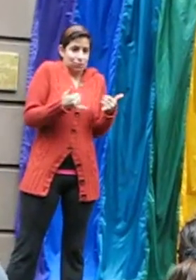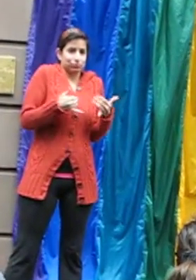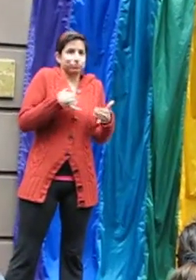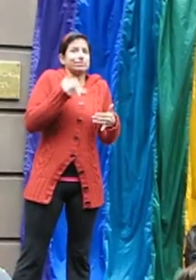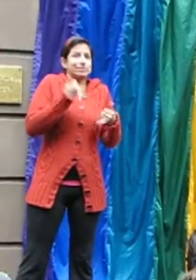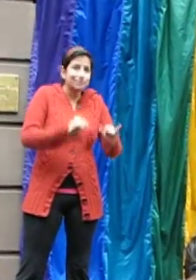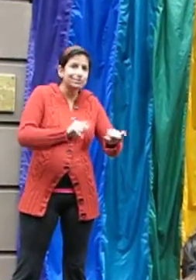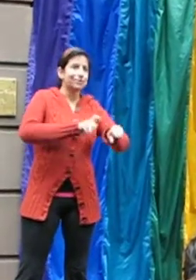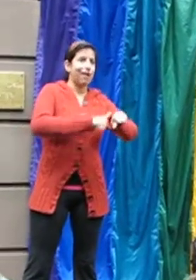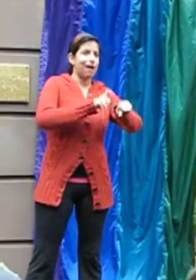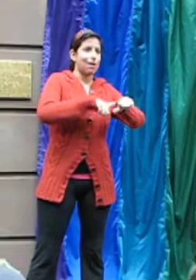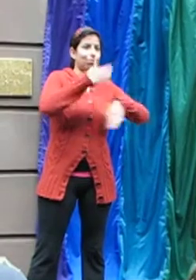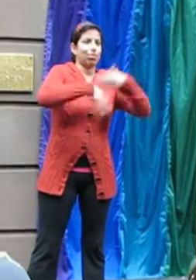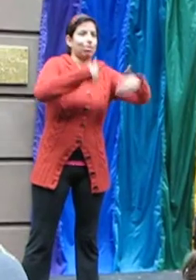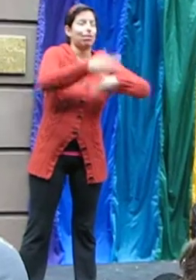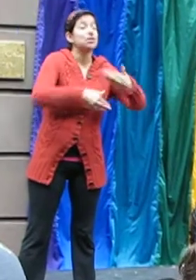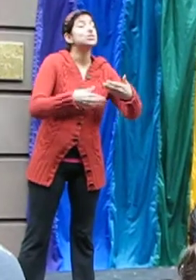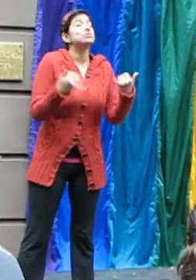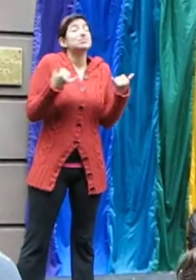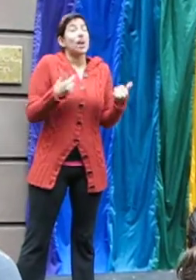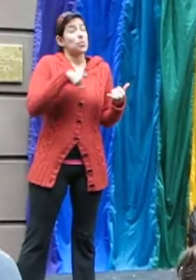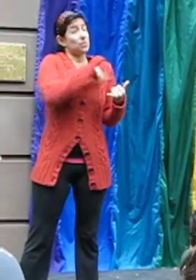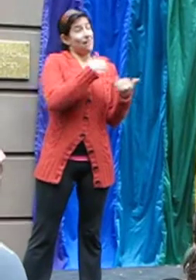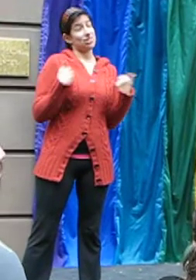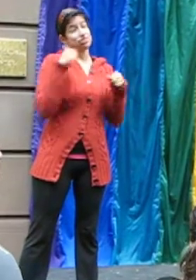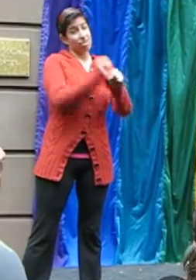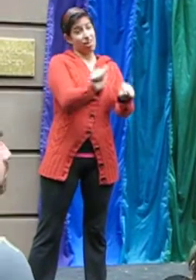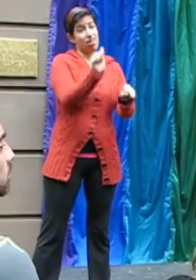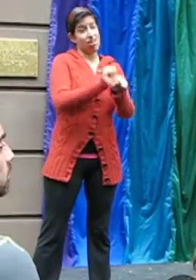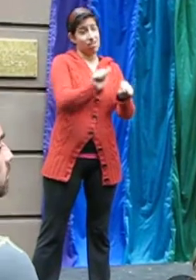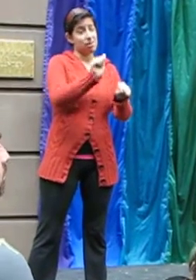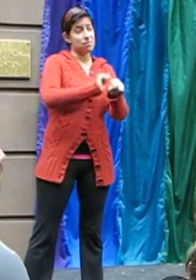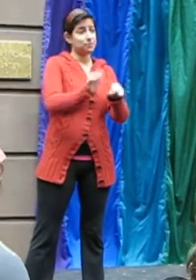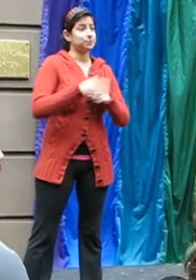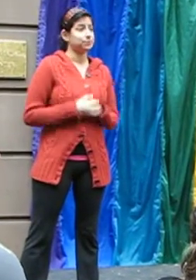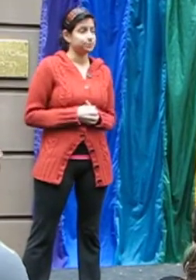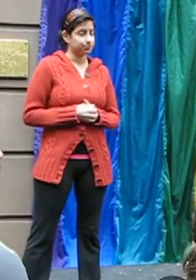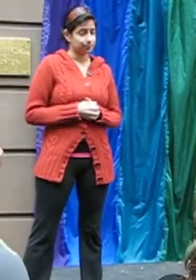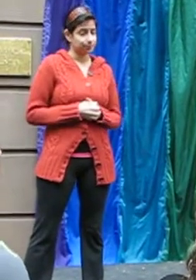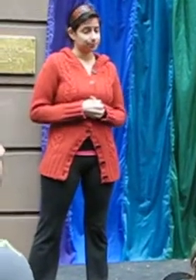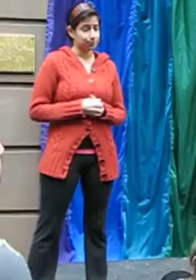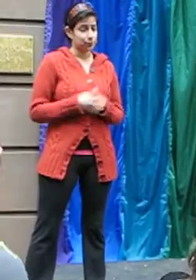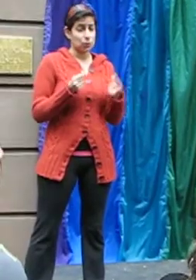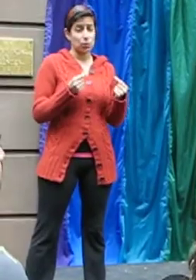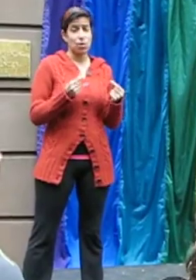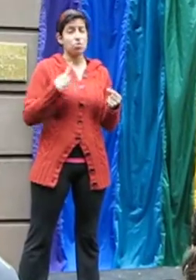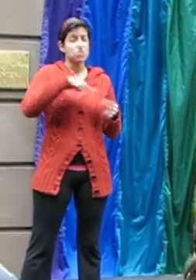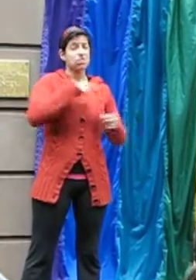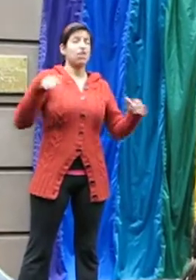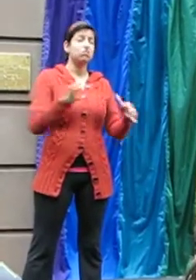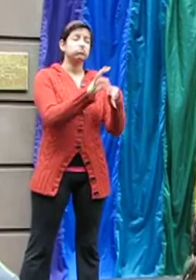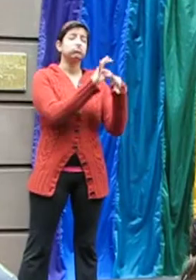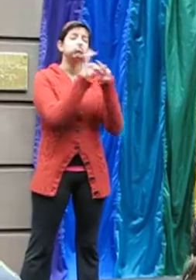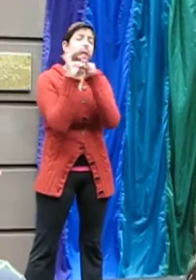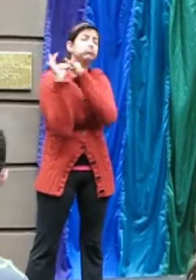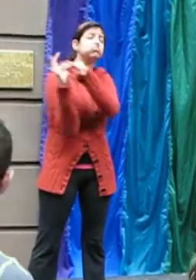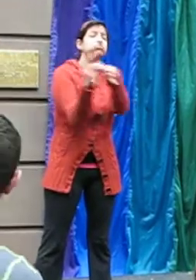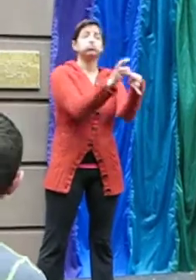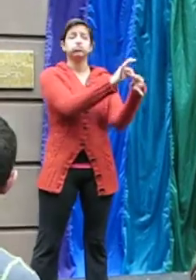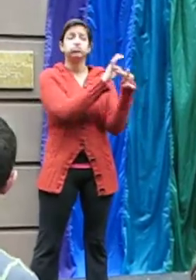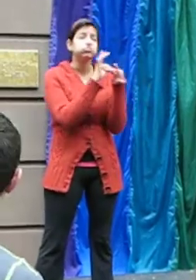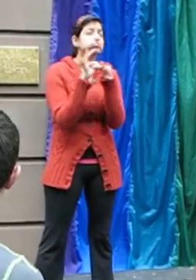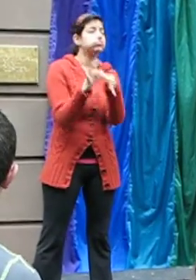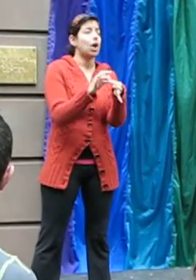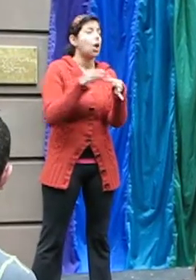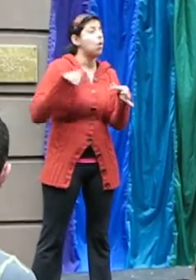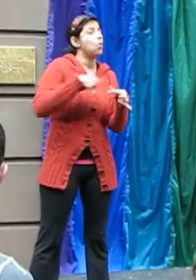to do over the next months and years to come. We need to stand together and we need to make sure that we are acting